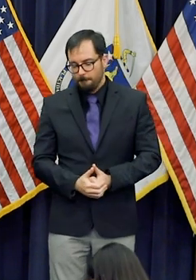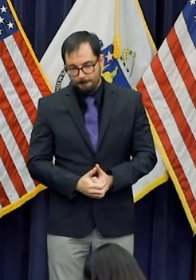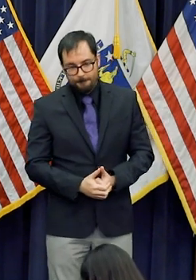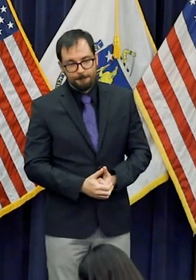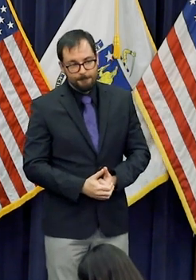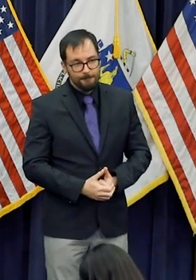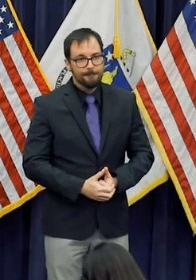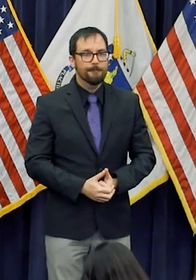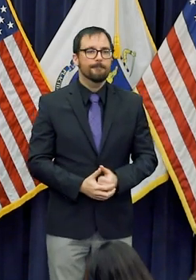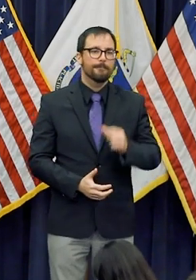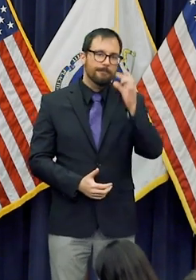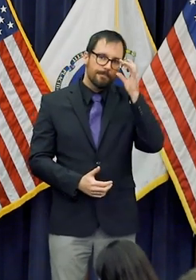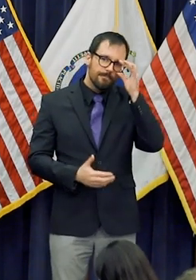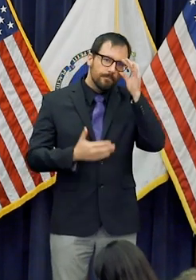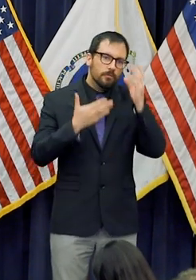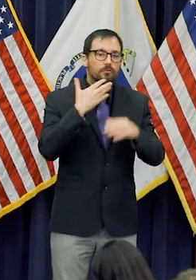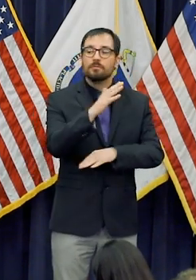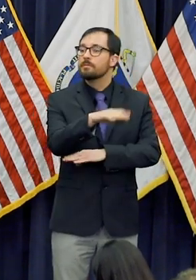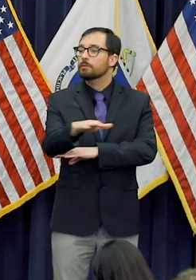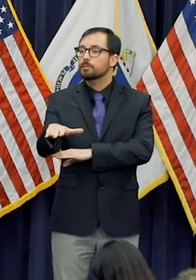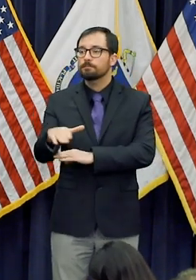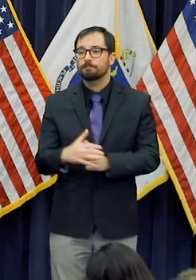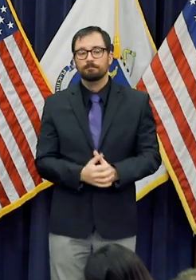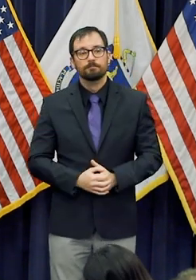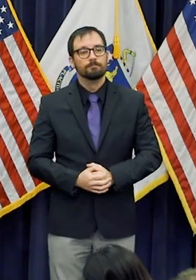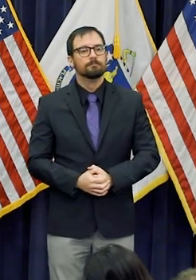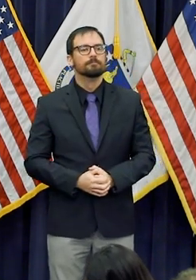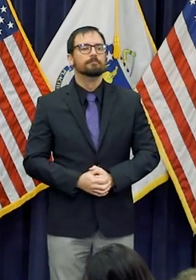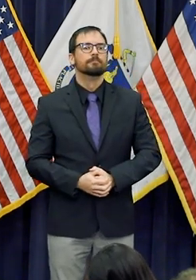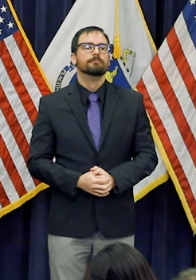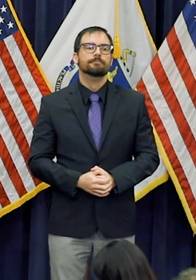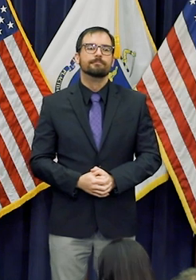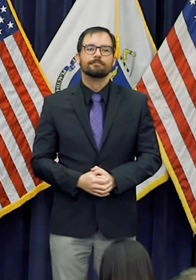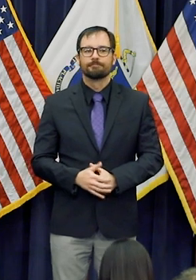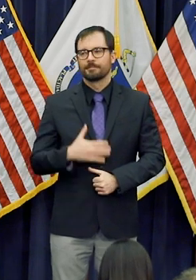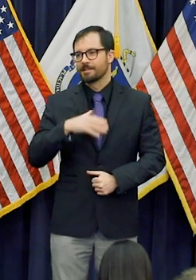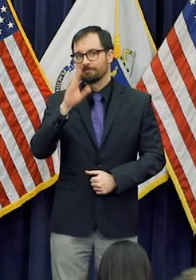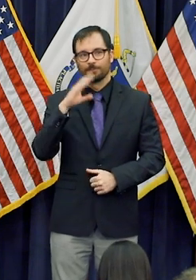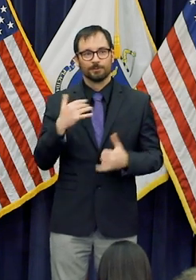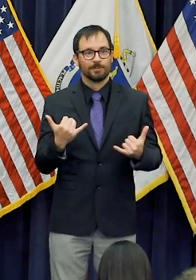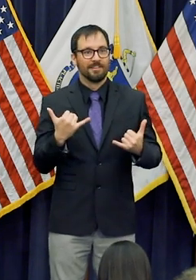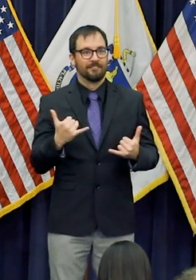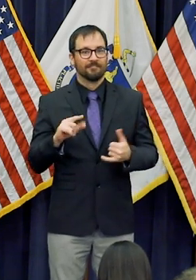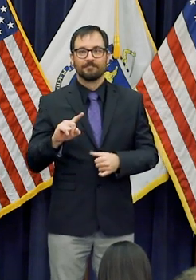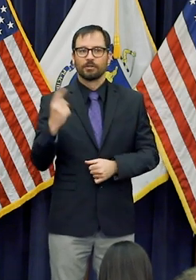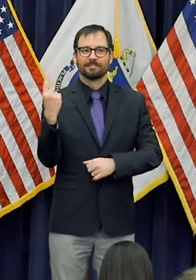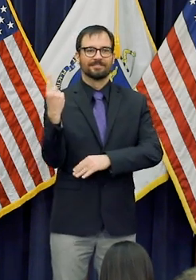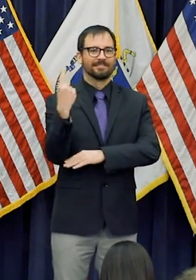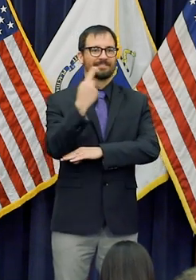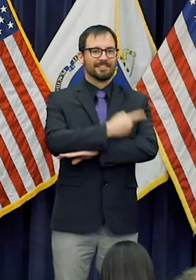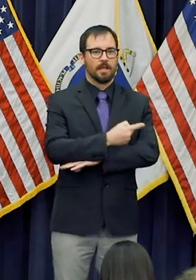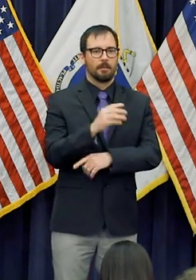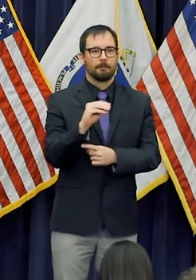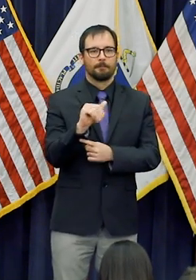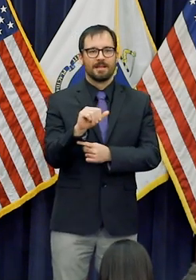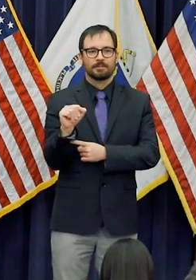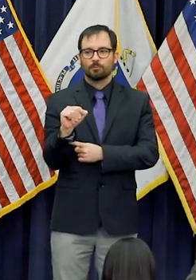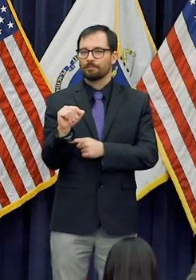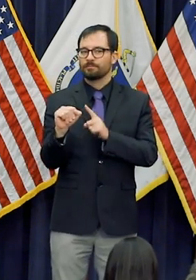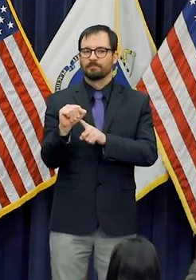Good afternoon, everyone. And as you know, today is the first day in the Commonwealth of Massachusetts where non-essential elective surgeries are